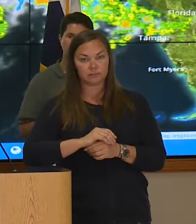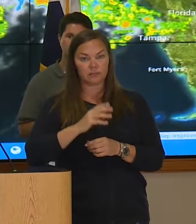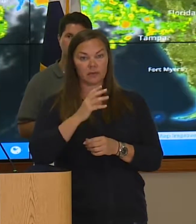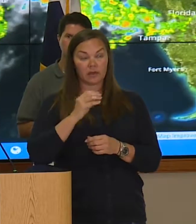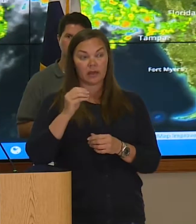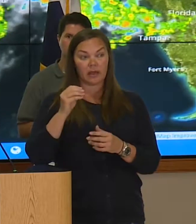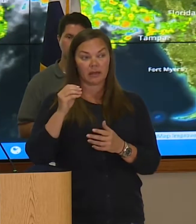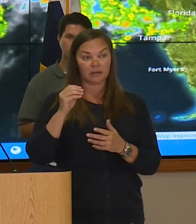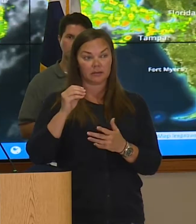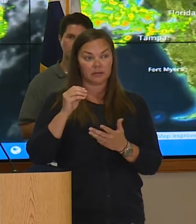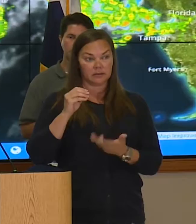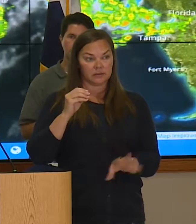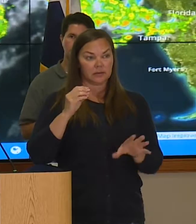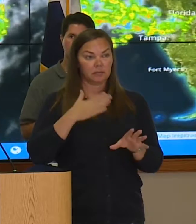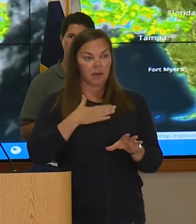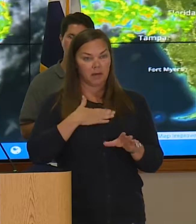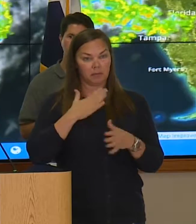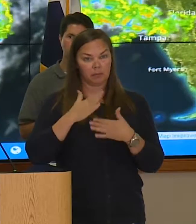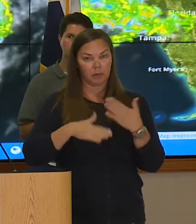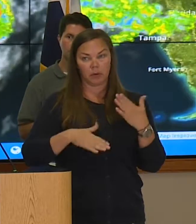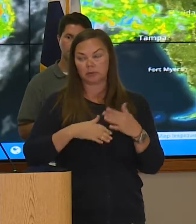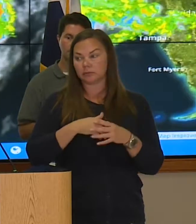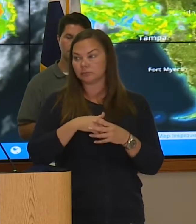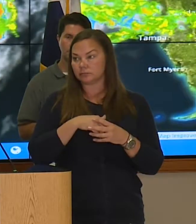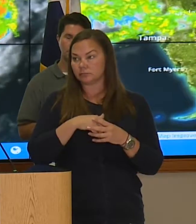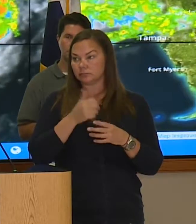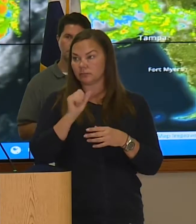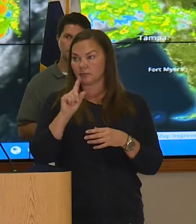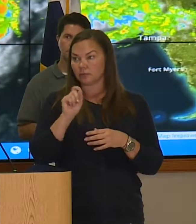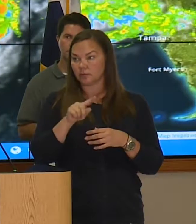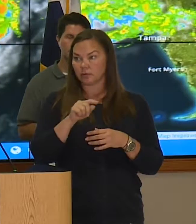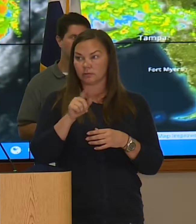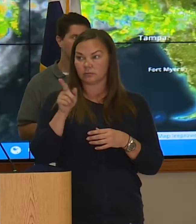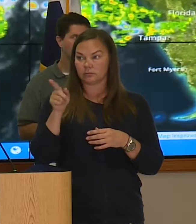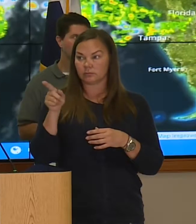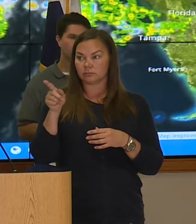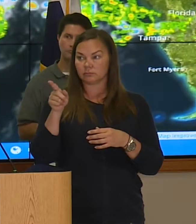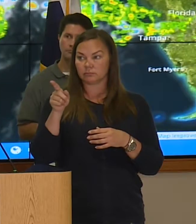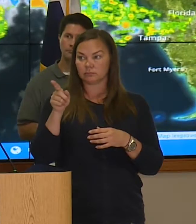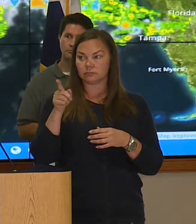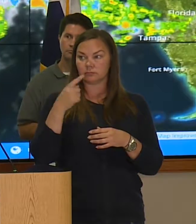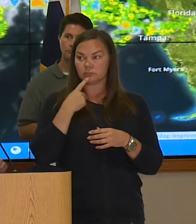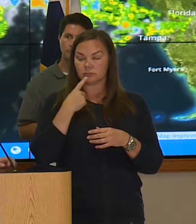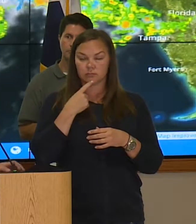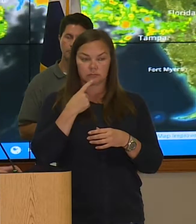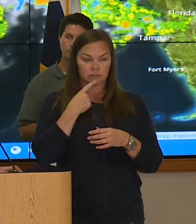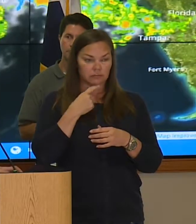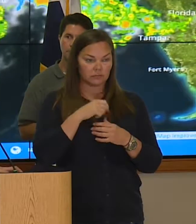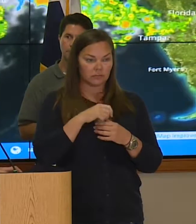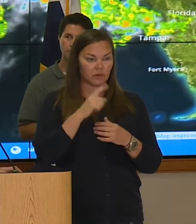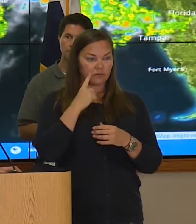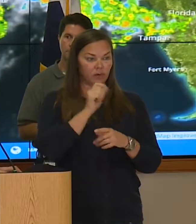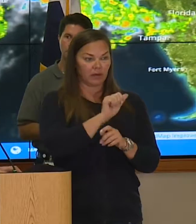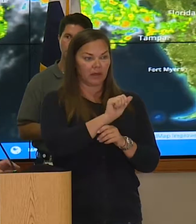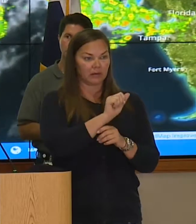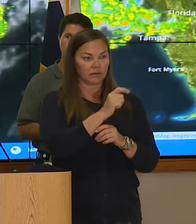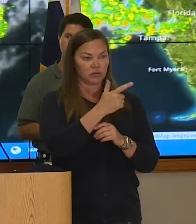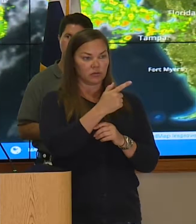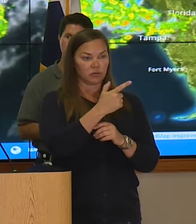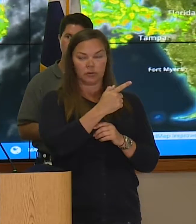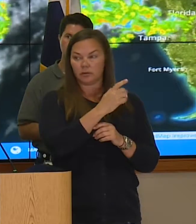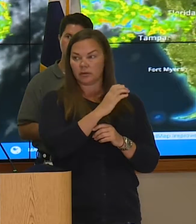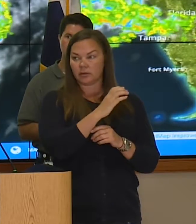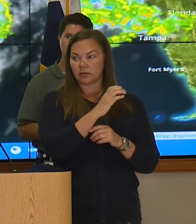And with that, that concludes my section of this. Any questions? I'm sorry, you said on for Addicks, 2,500 homes,